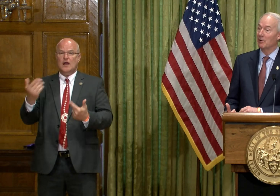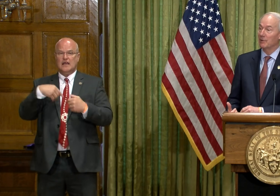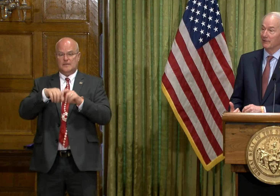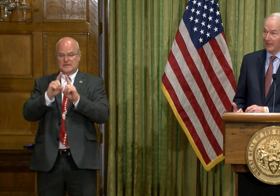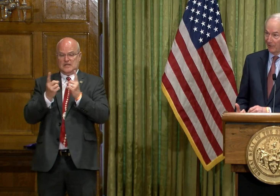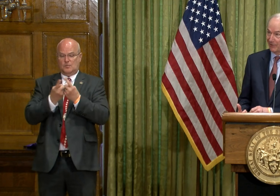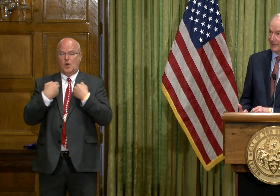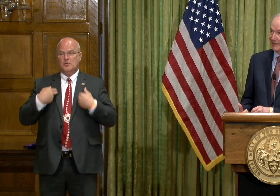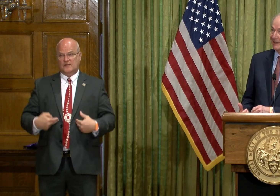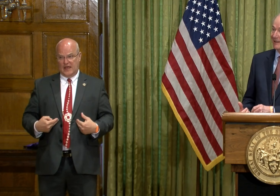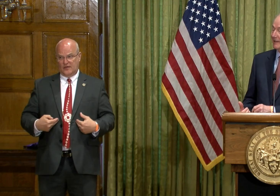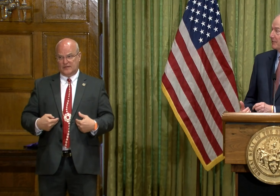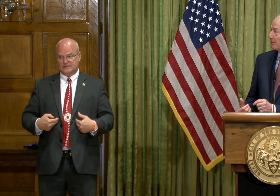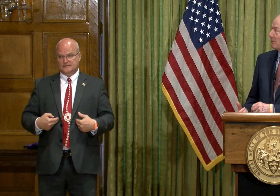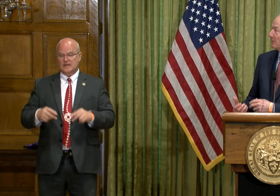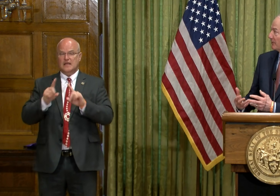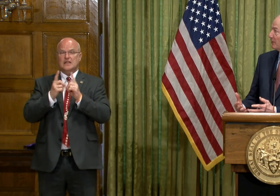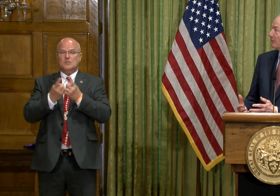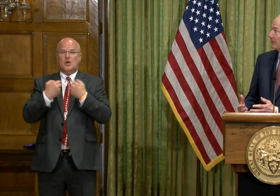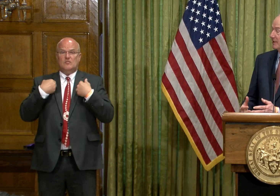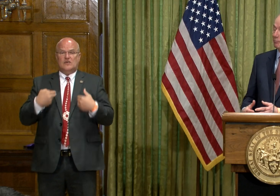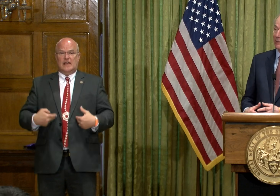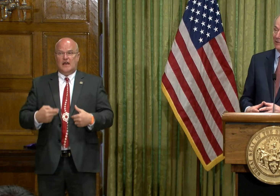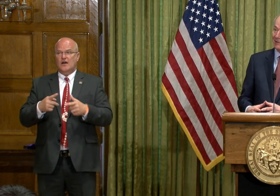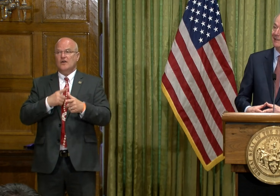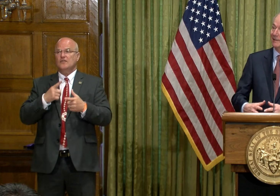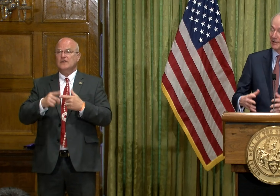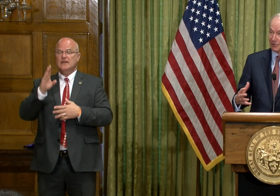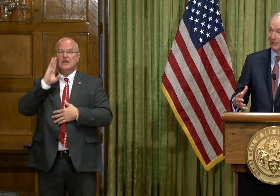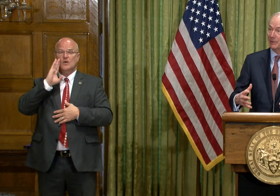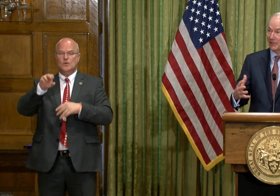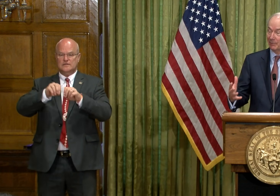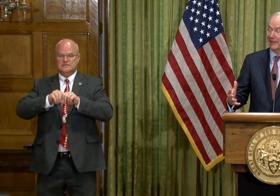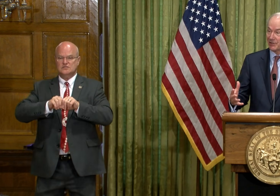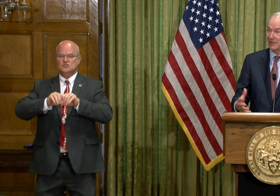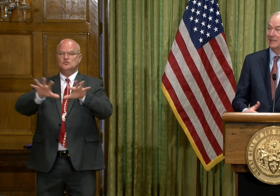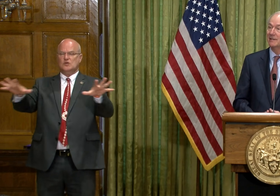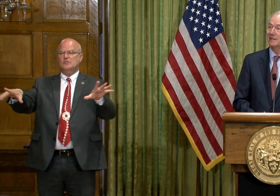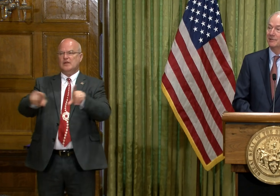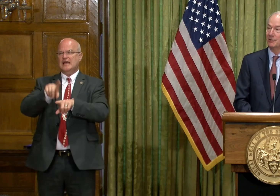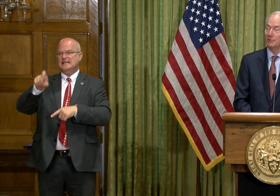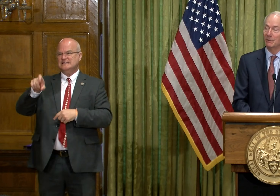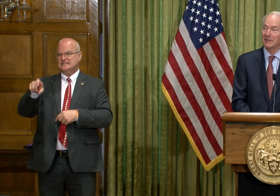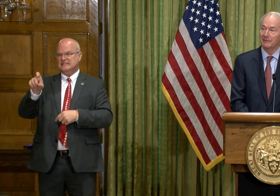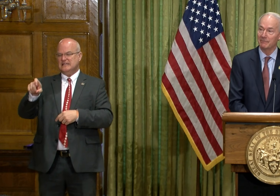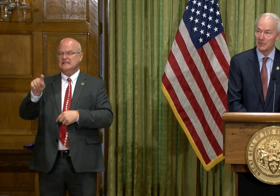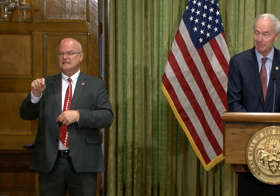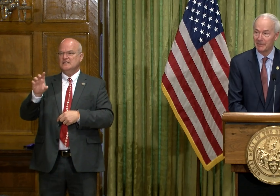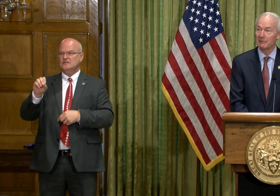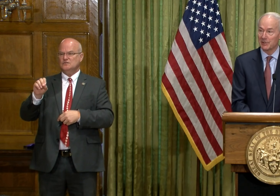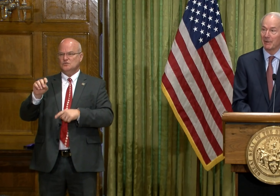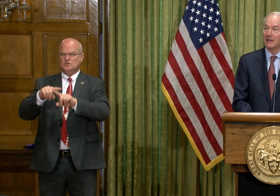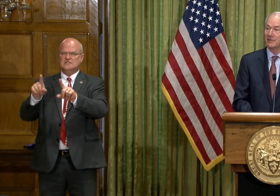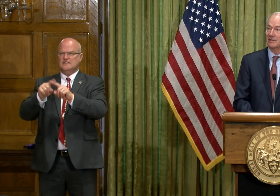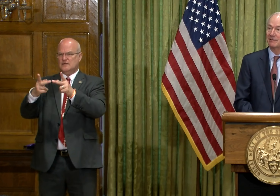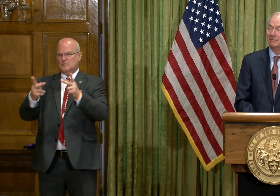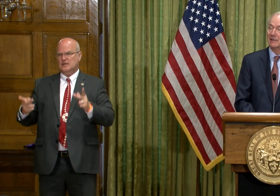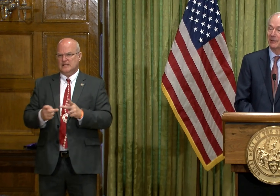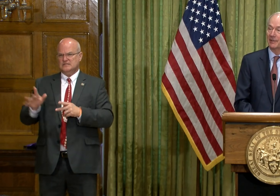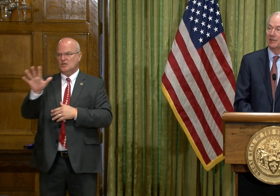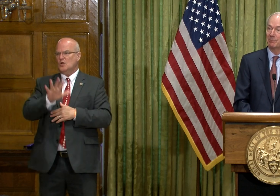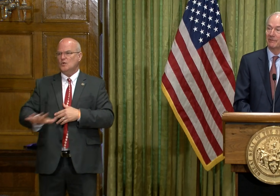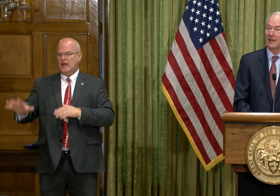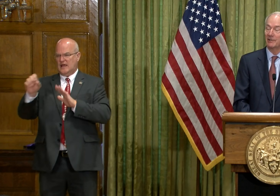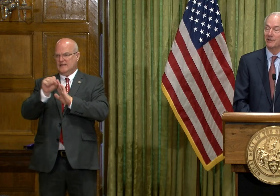to the Department of Health. And the Department of Health then will distribute them as needed to the different spots